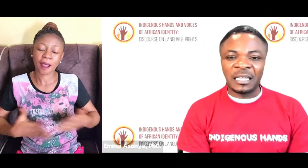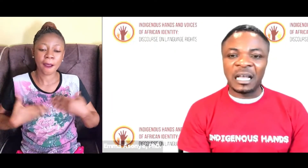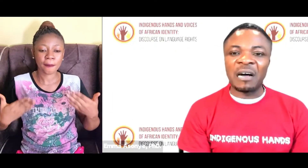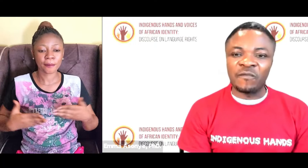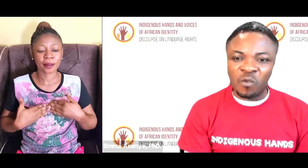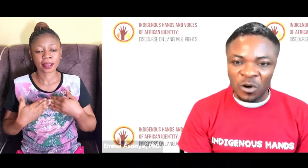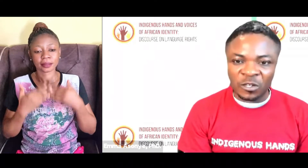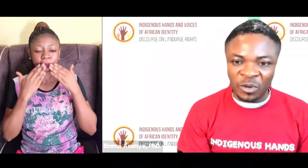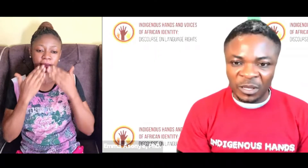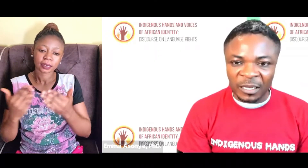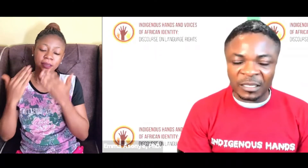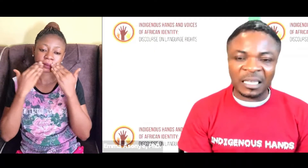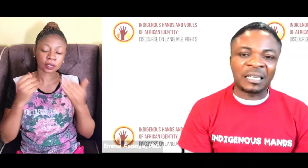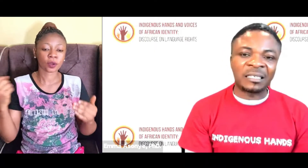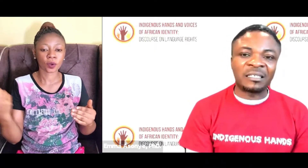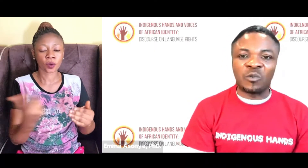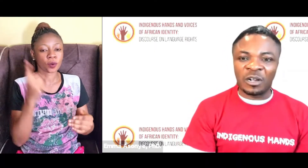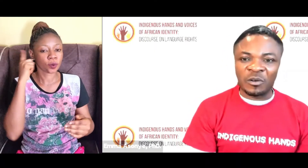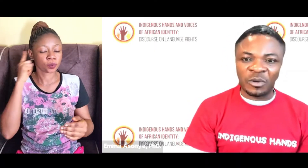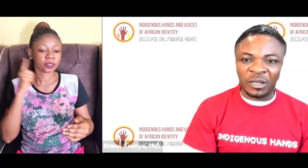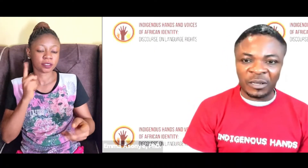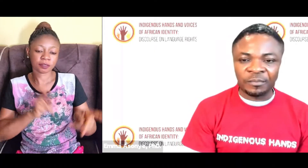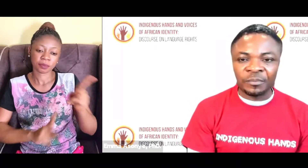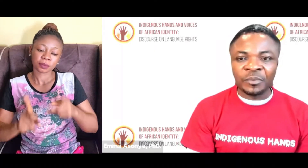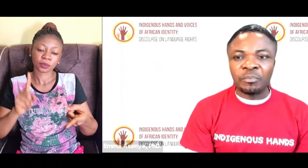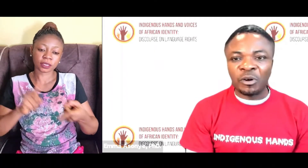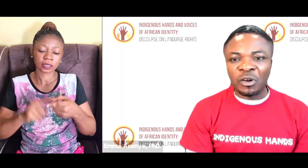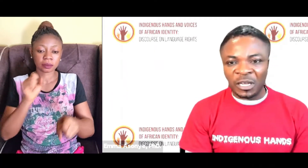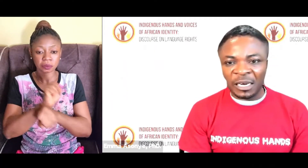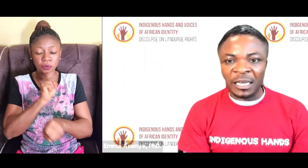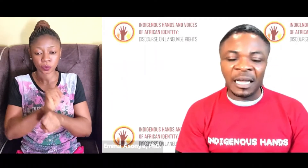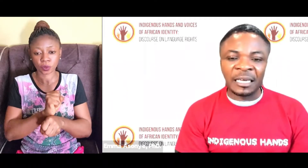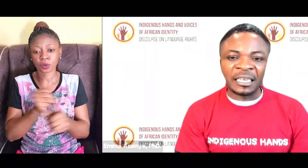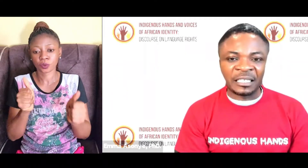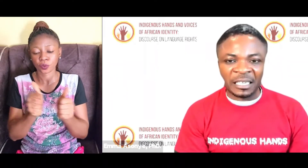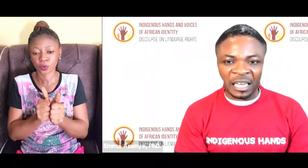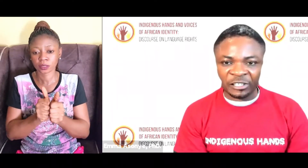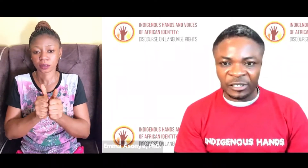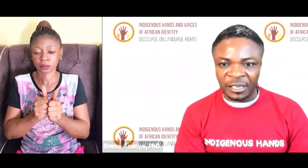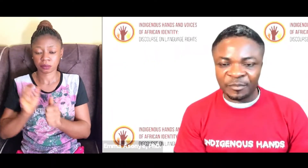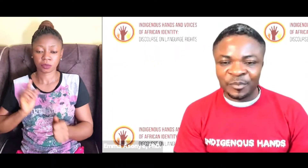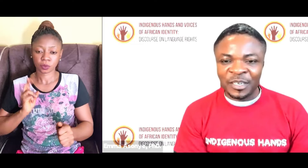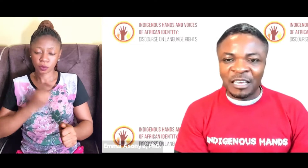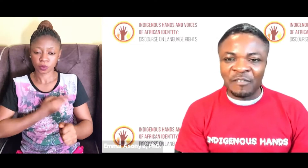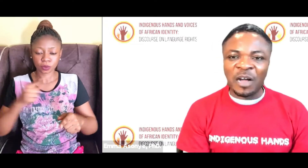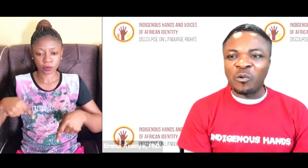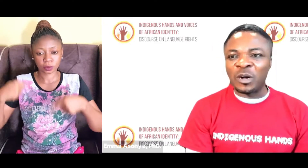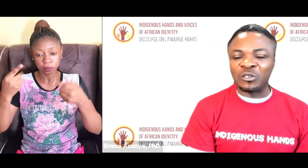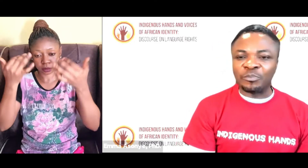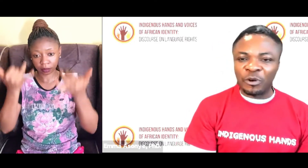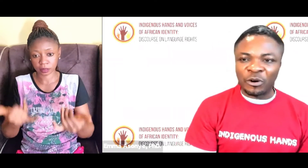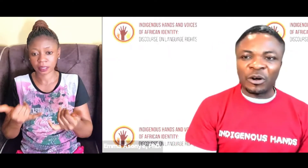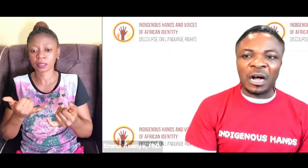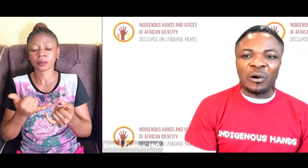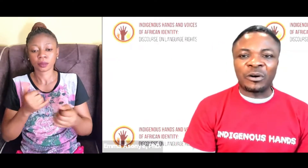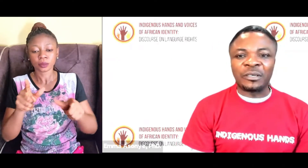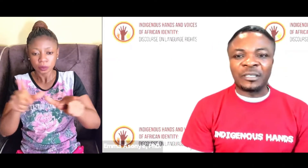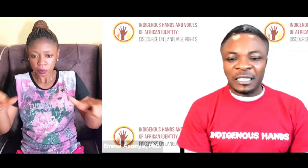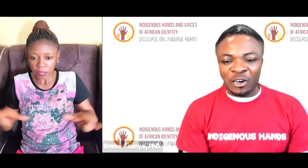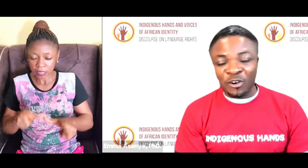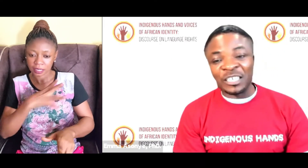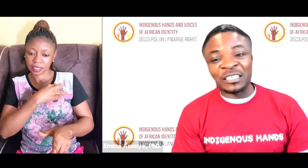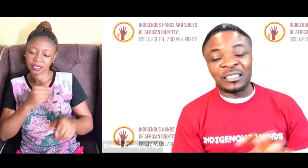individuals that have worked with us, that are still working with us, both locally and internationally. If I were to borrow